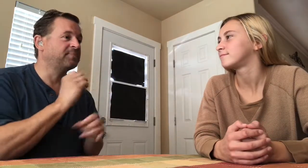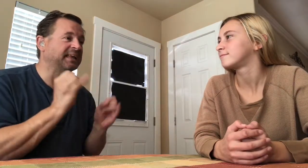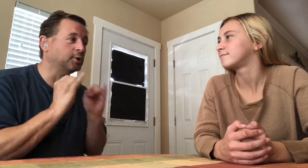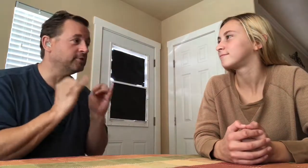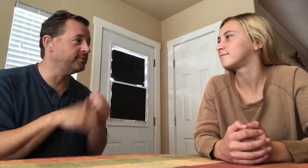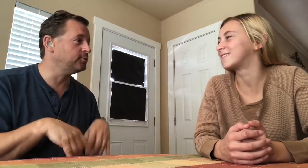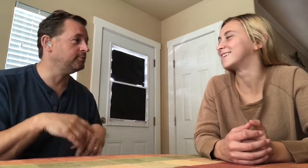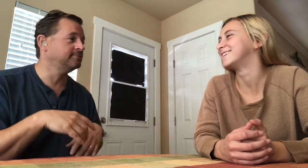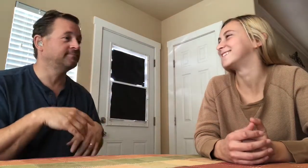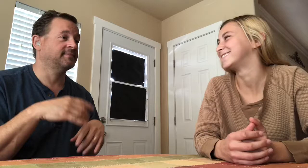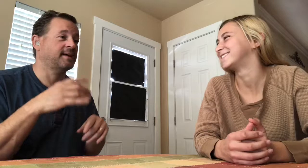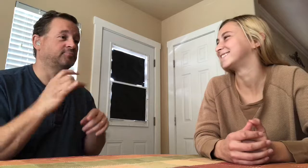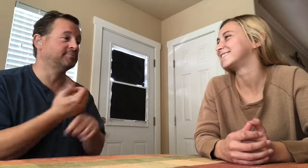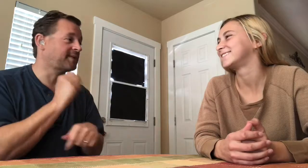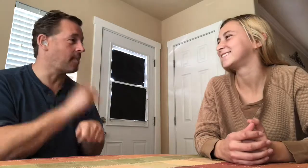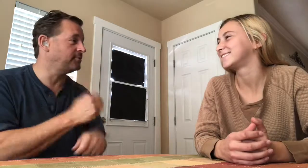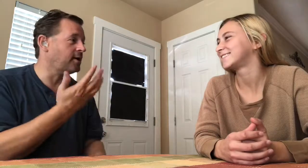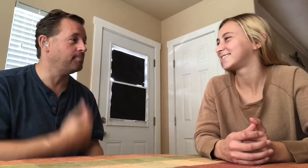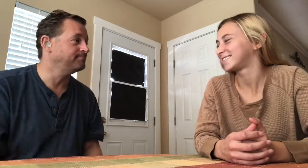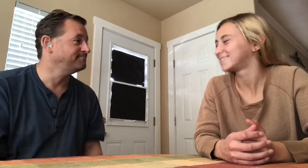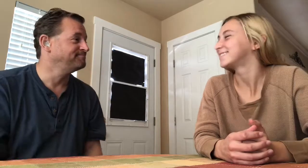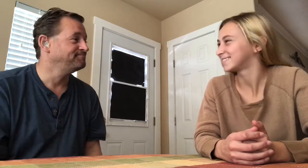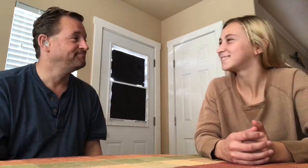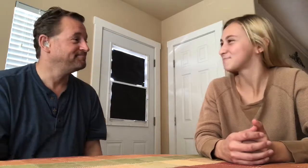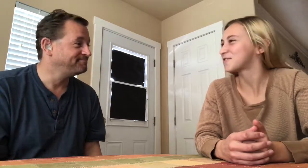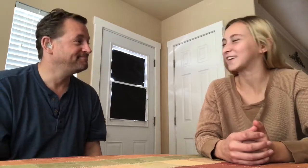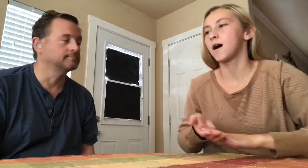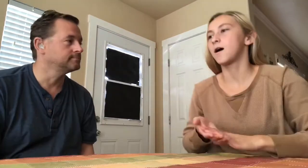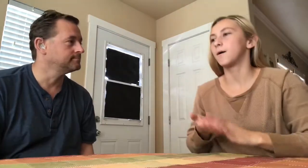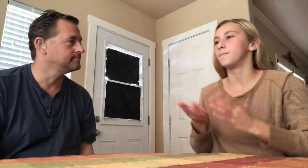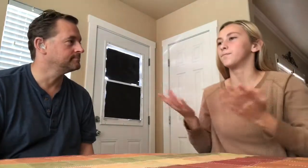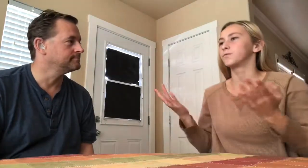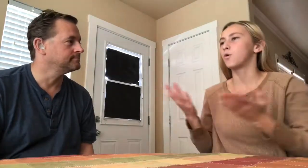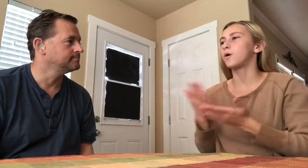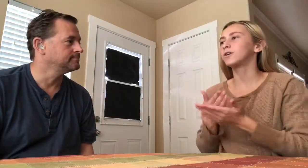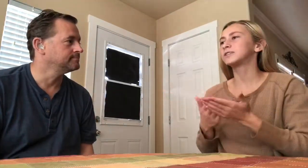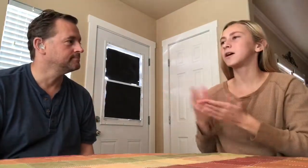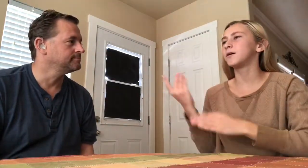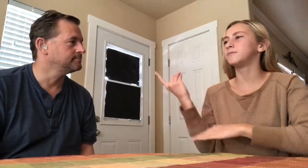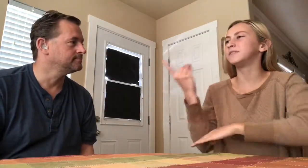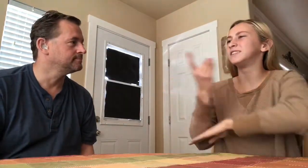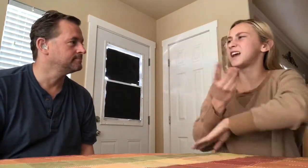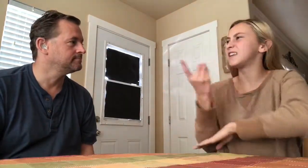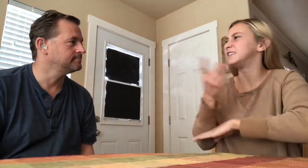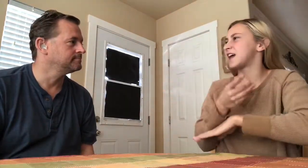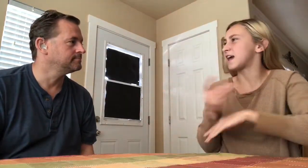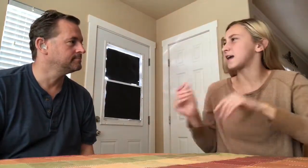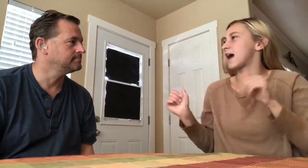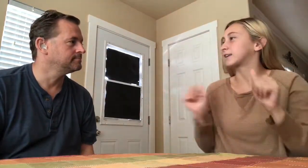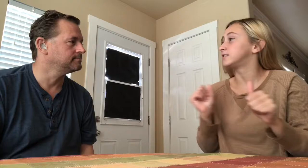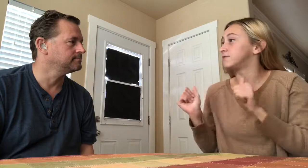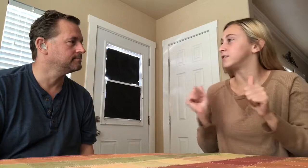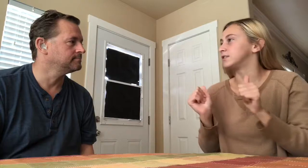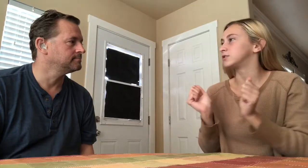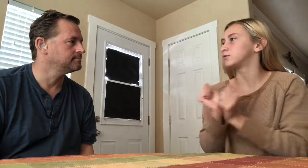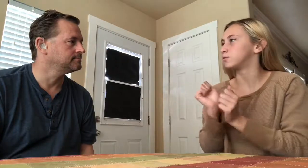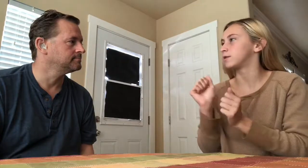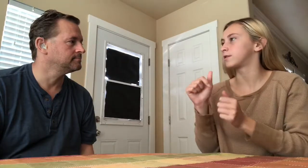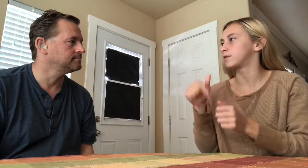the interview, and just got the job. Perfect. What are some day-to-day activities with